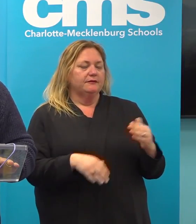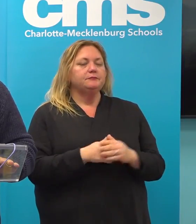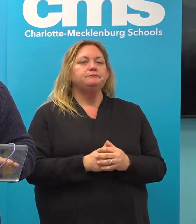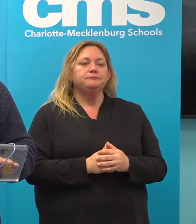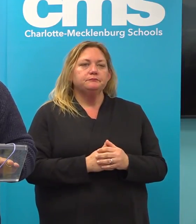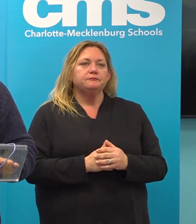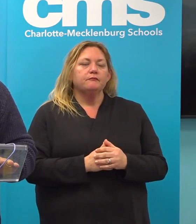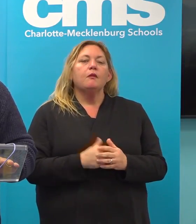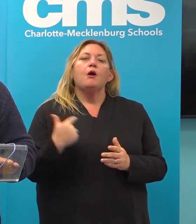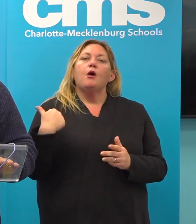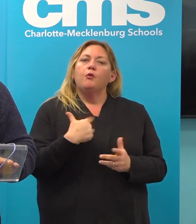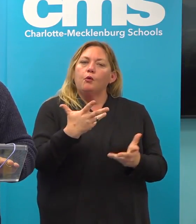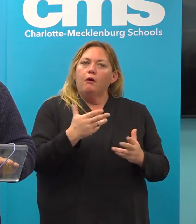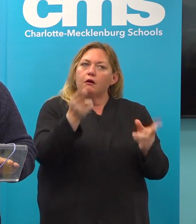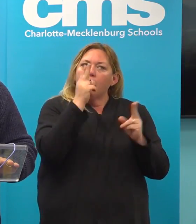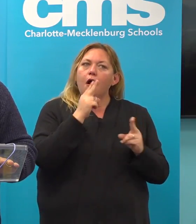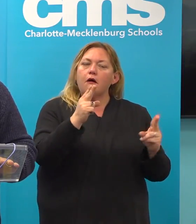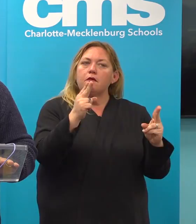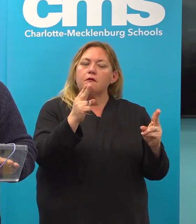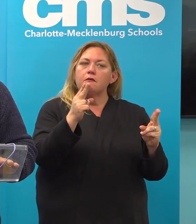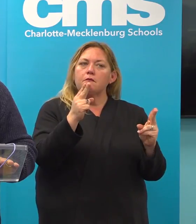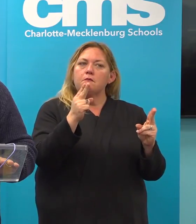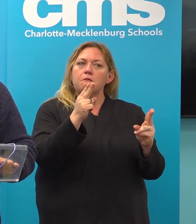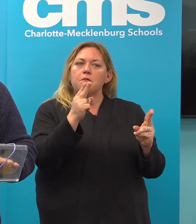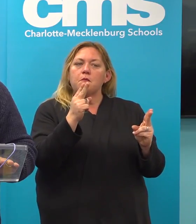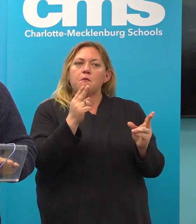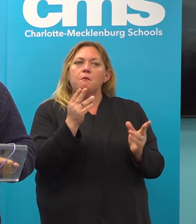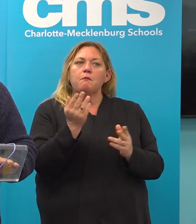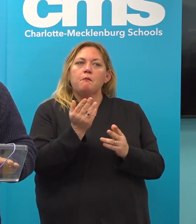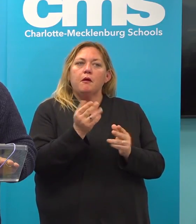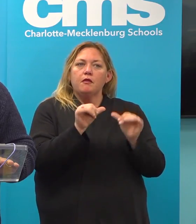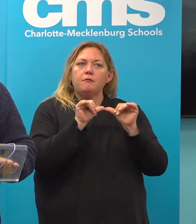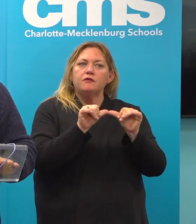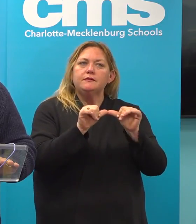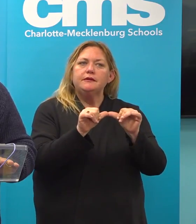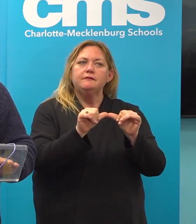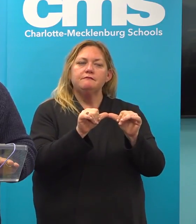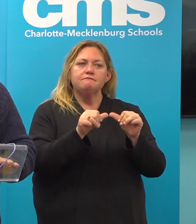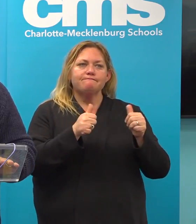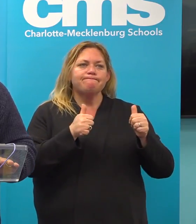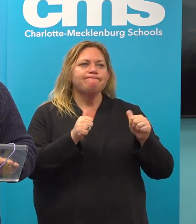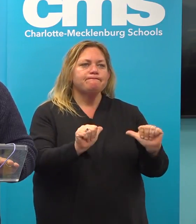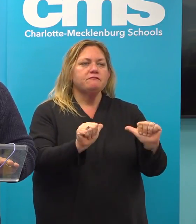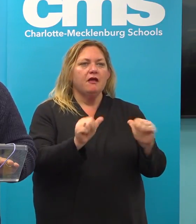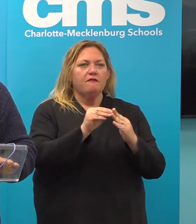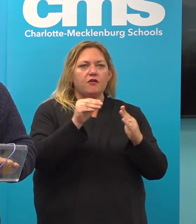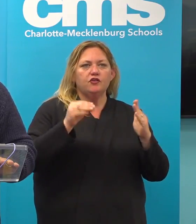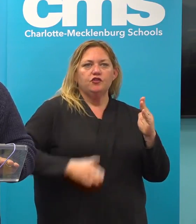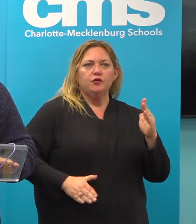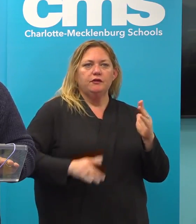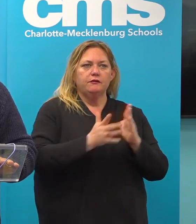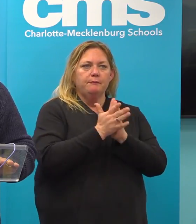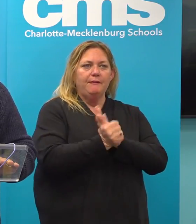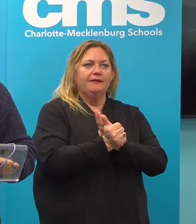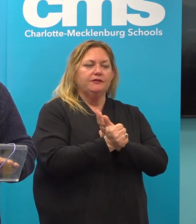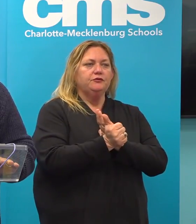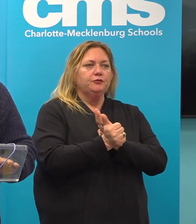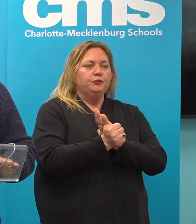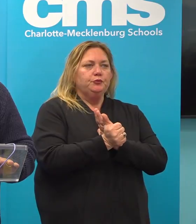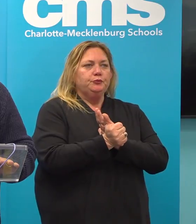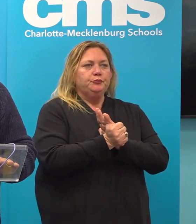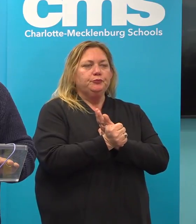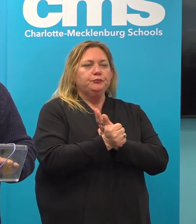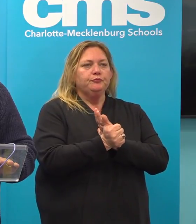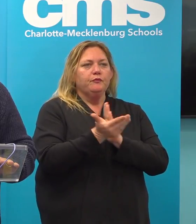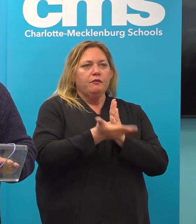Still, we want to honor and acknowledge the persistent and consistent efforts of our students to master the skills and content that's